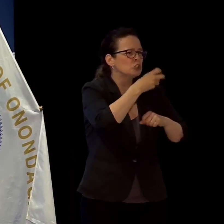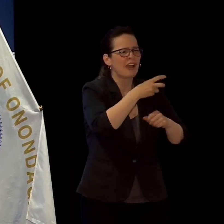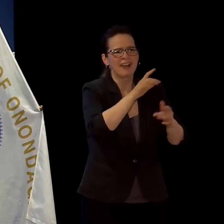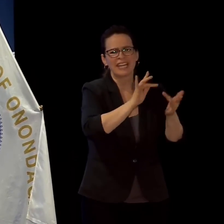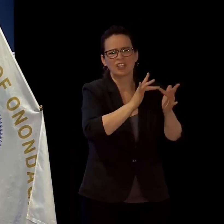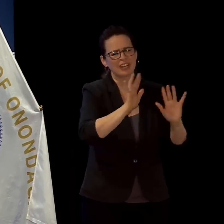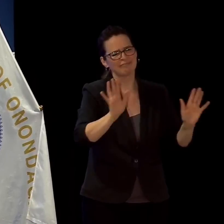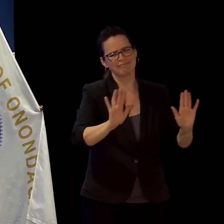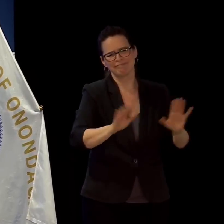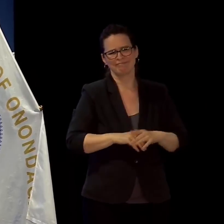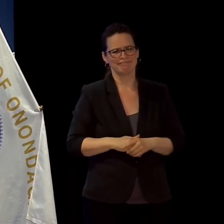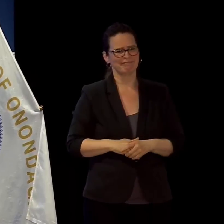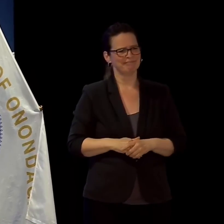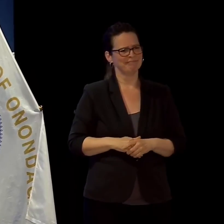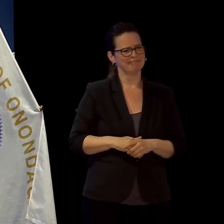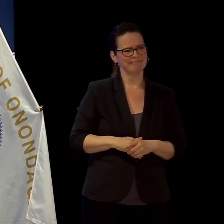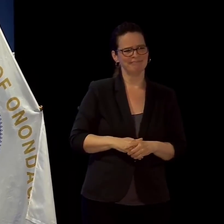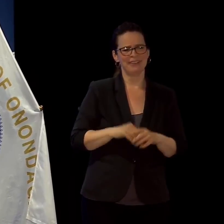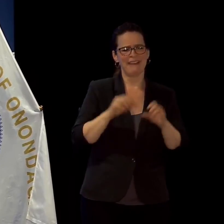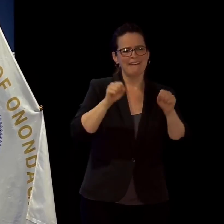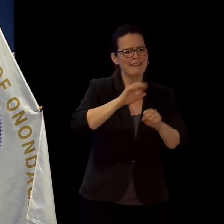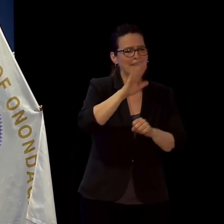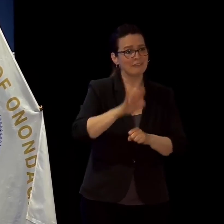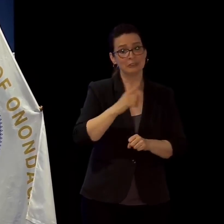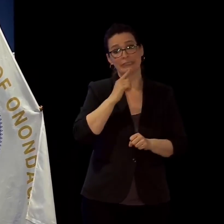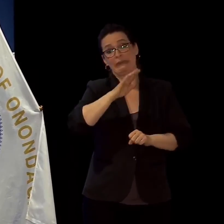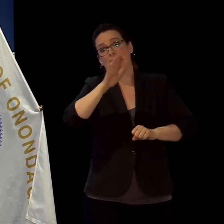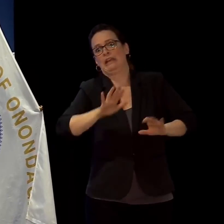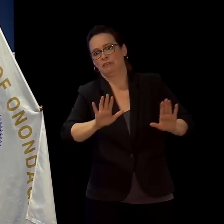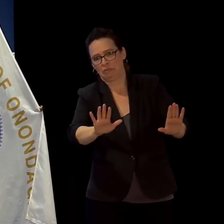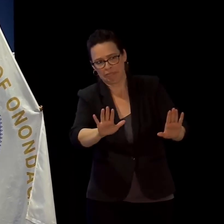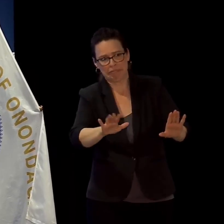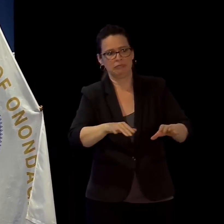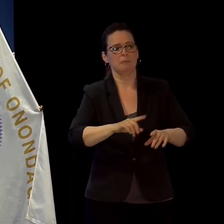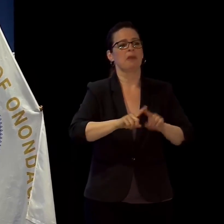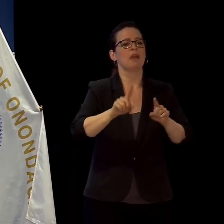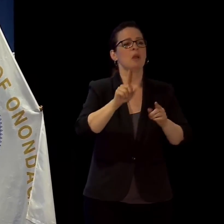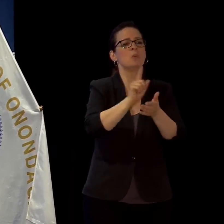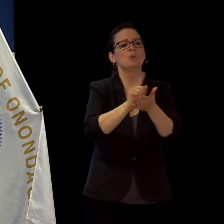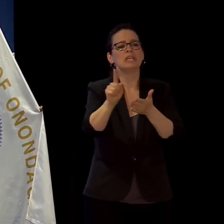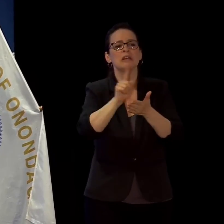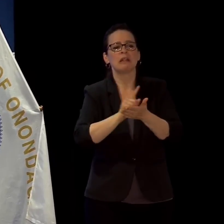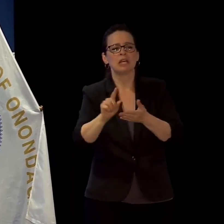right now, it's a weekly redemption from the restaurants, and so